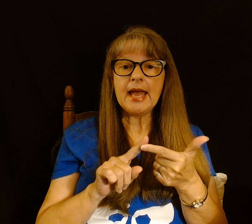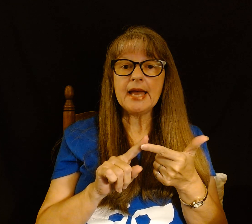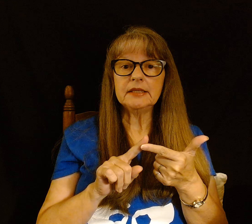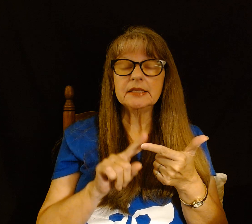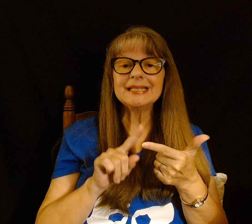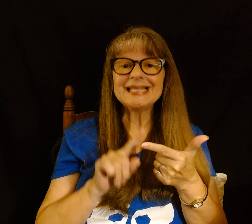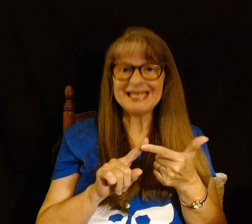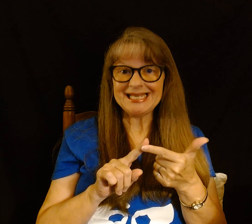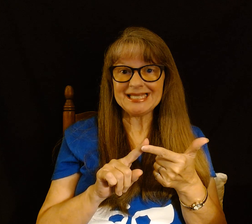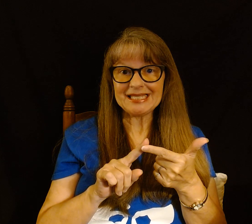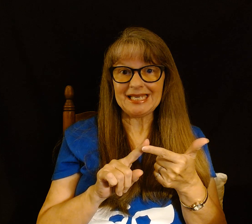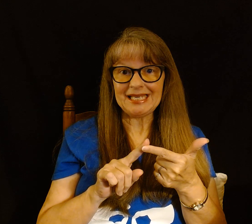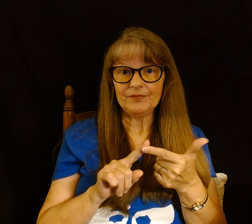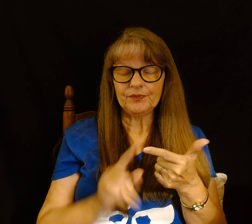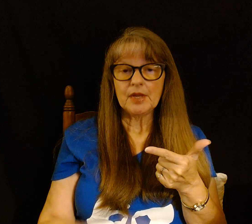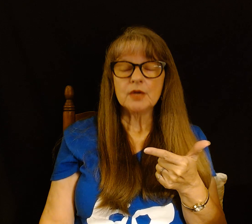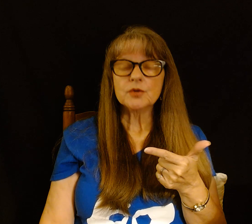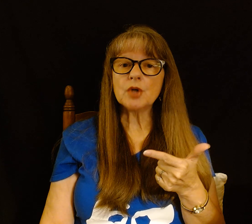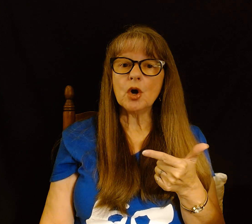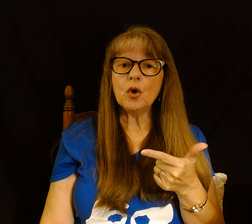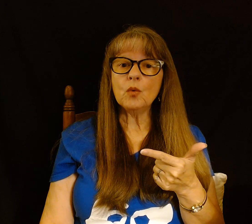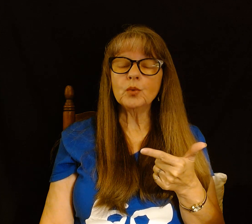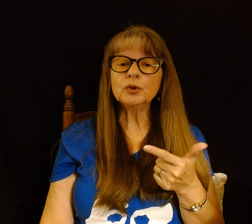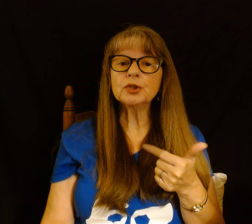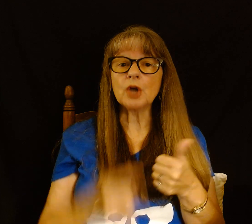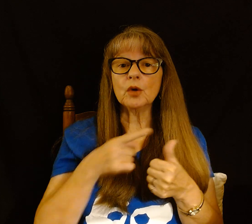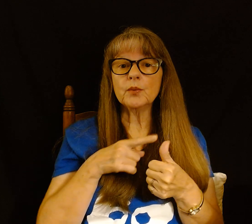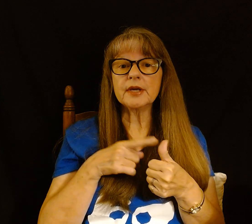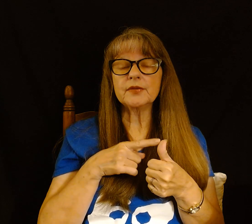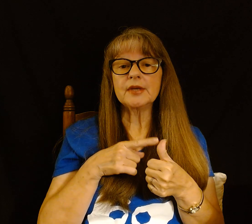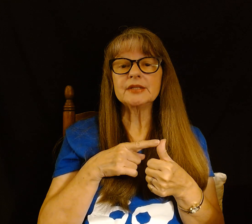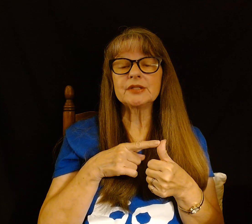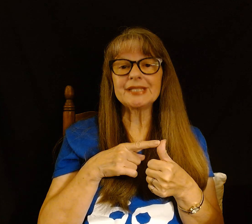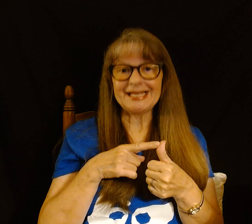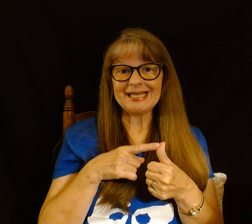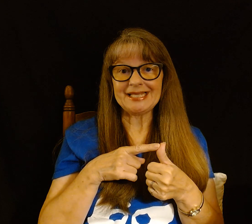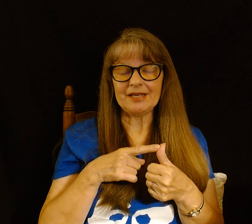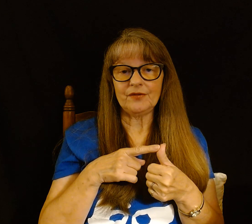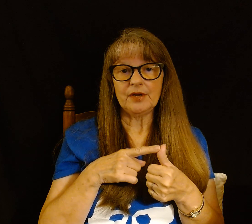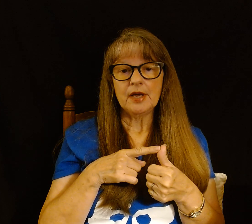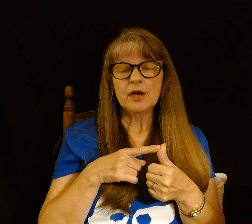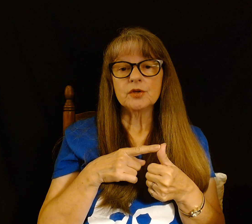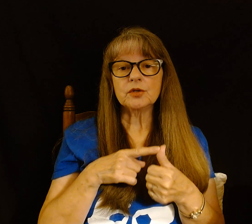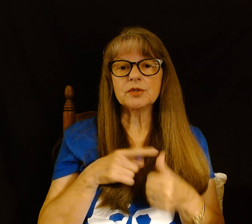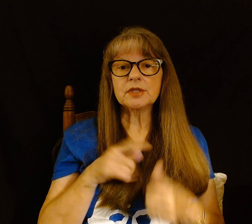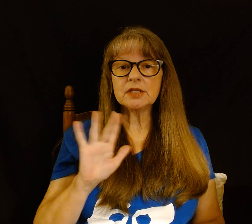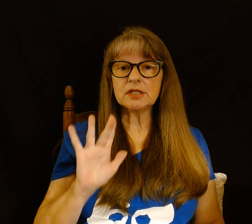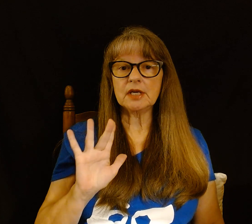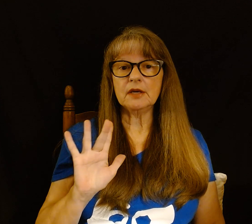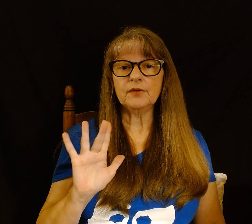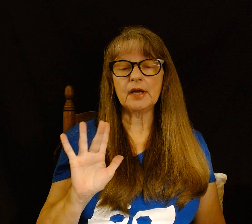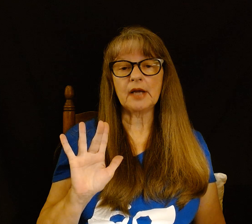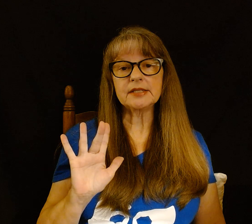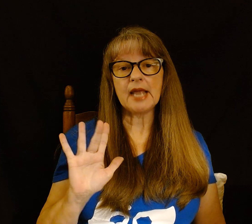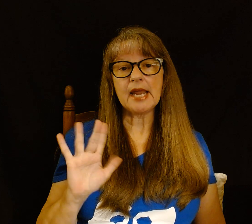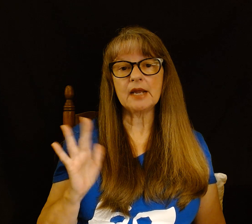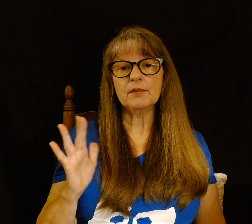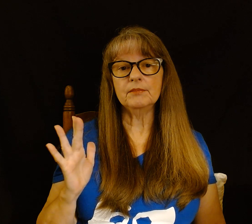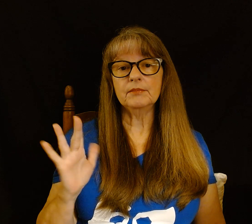and tendency. So we'll start with sensitive. So sensitive, I take, and